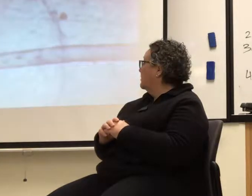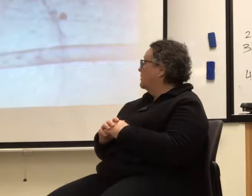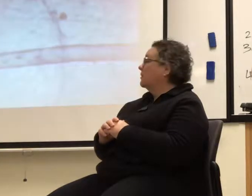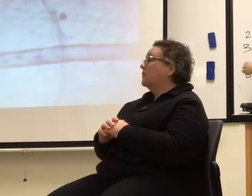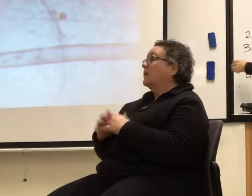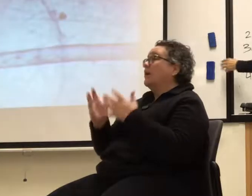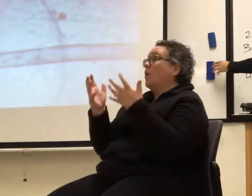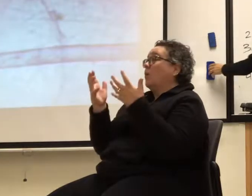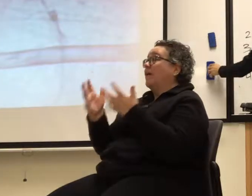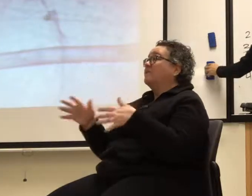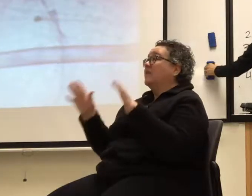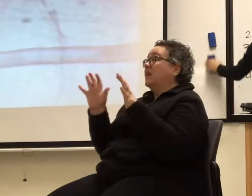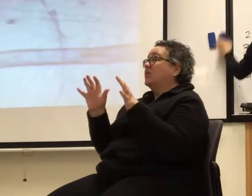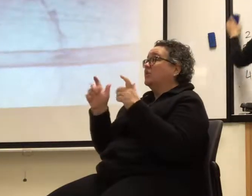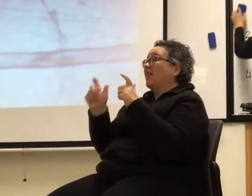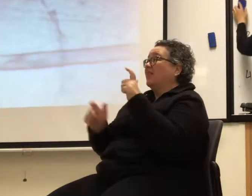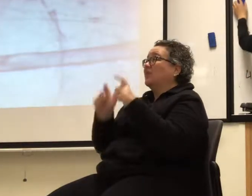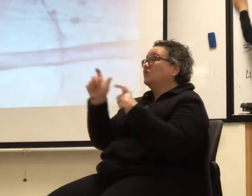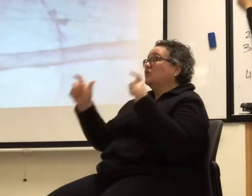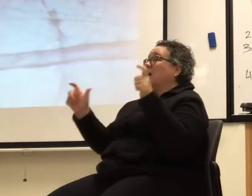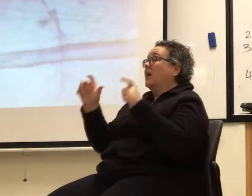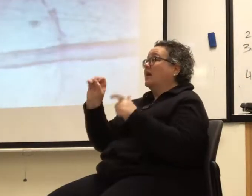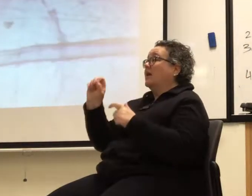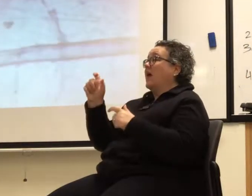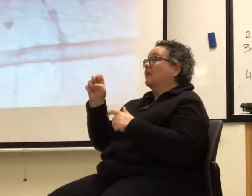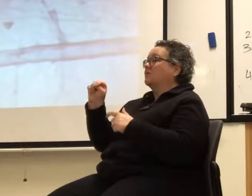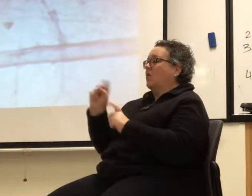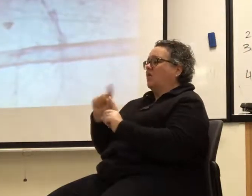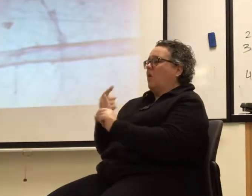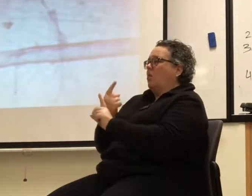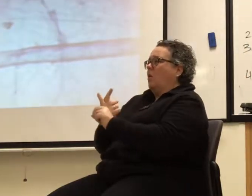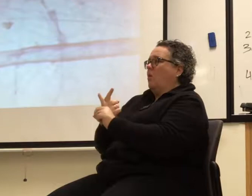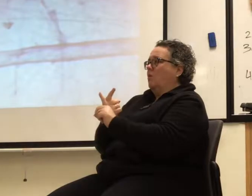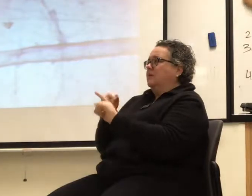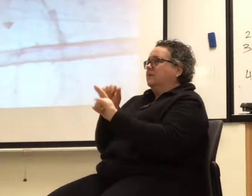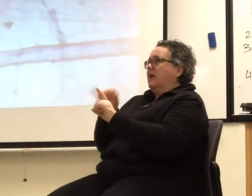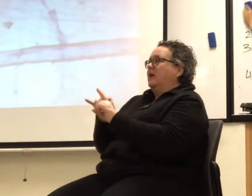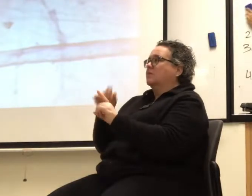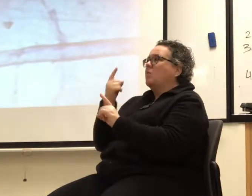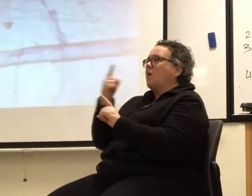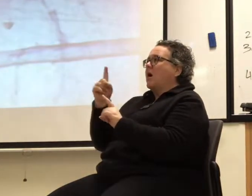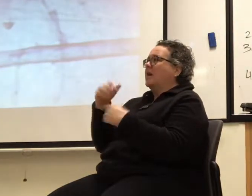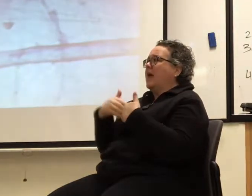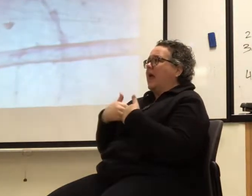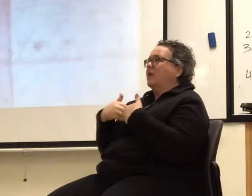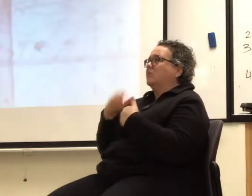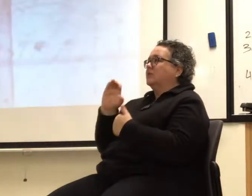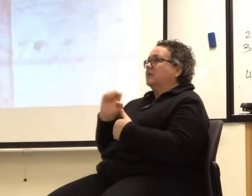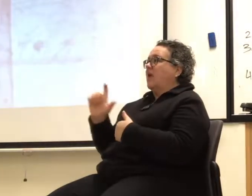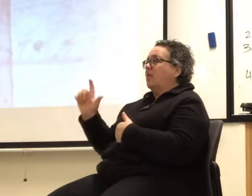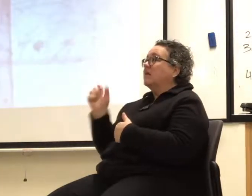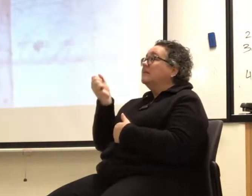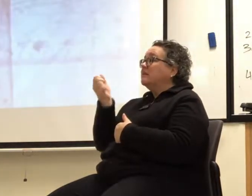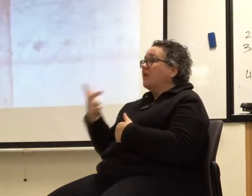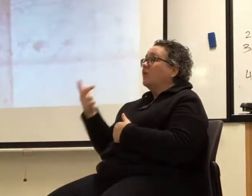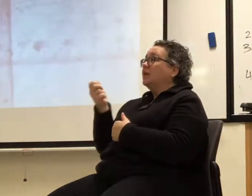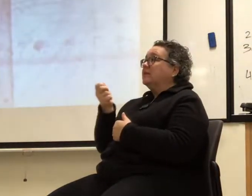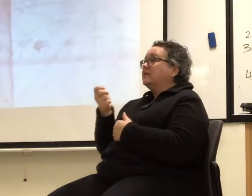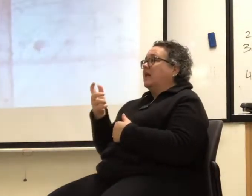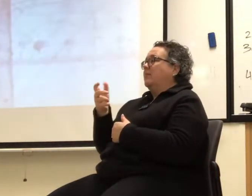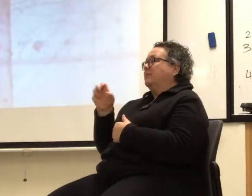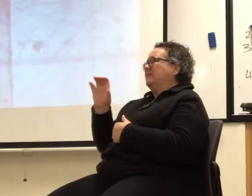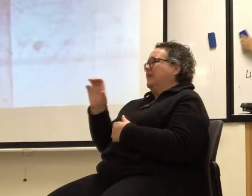When finished, the giant axon alone remains, a single animal cell several centimeters in length and, in this